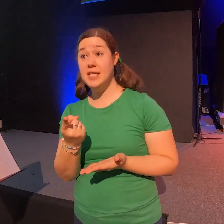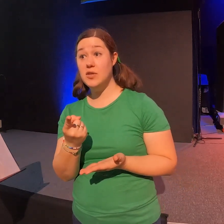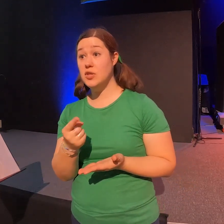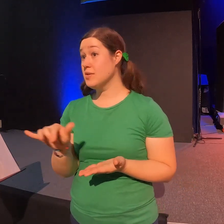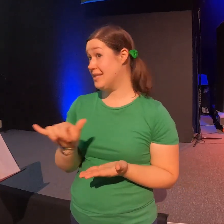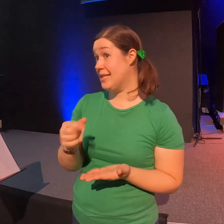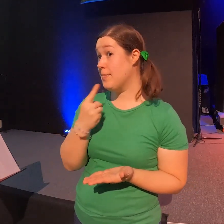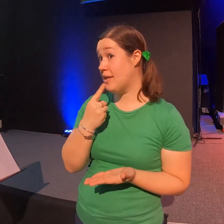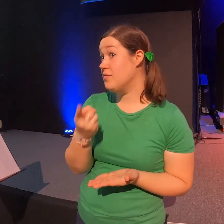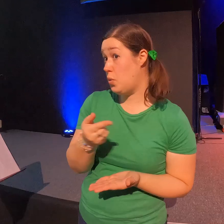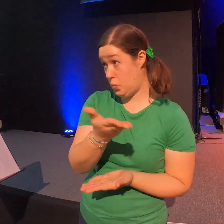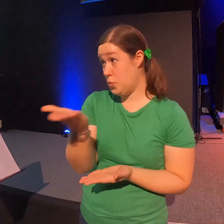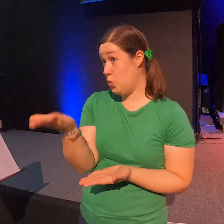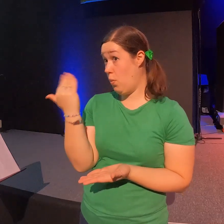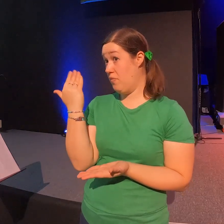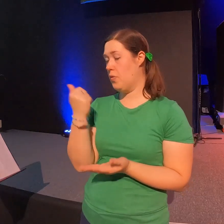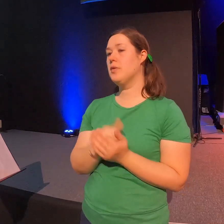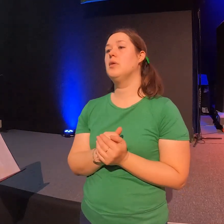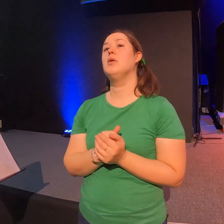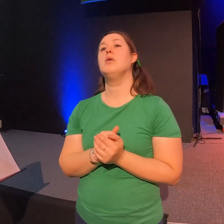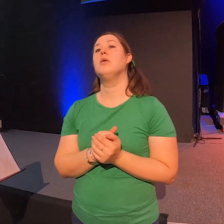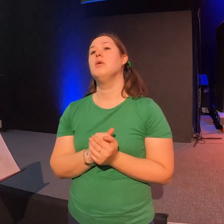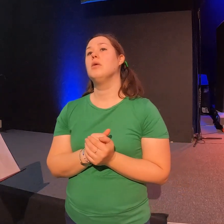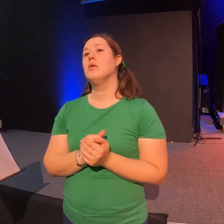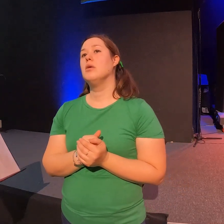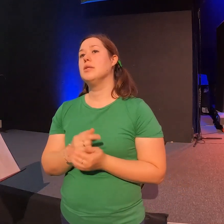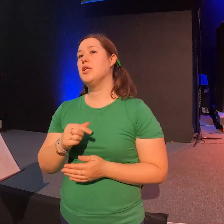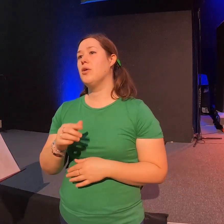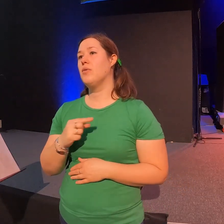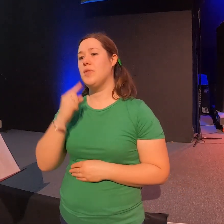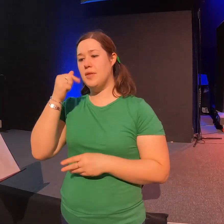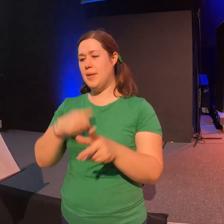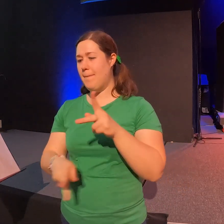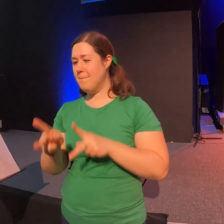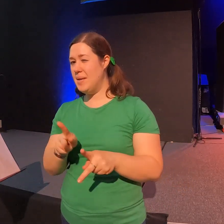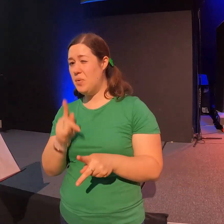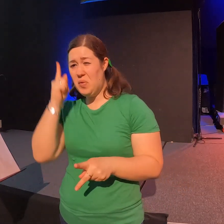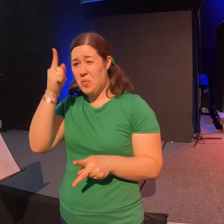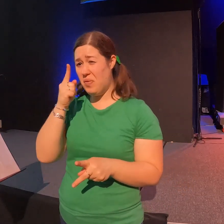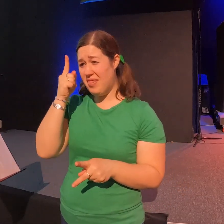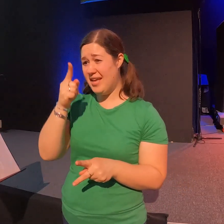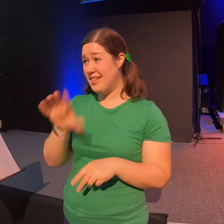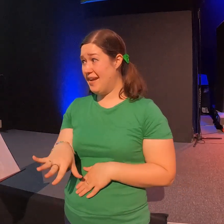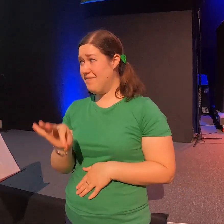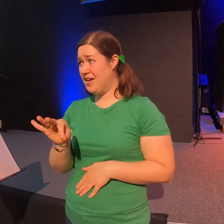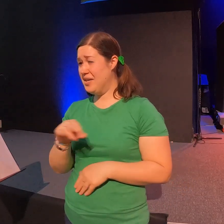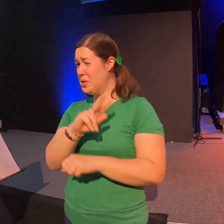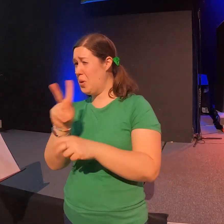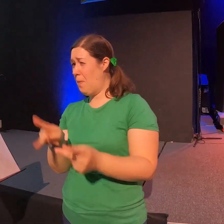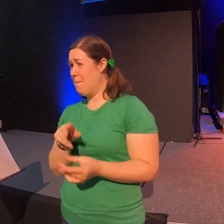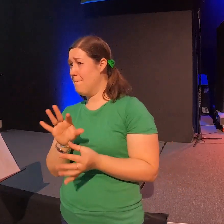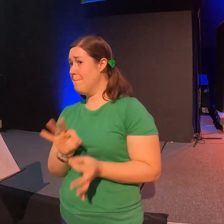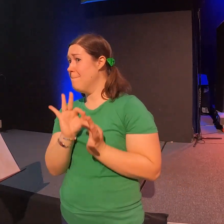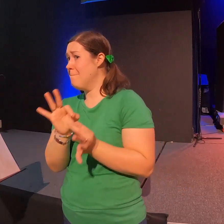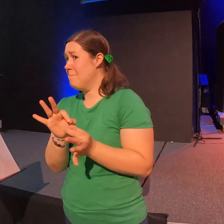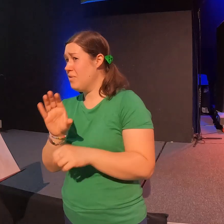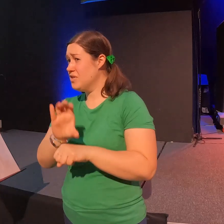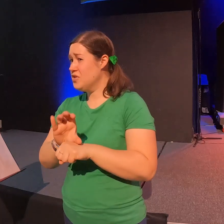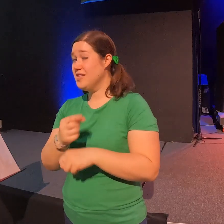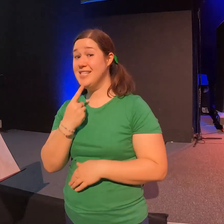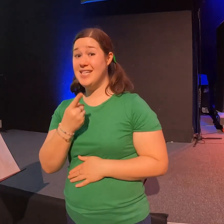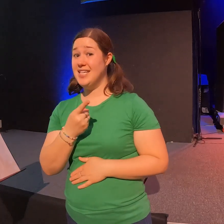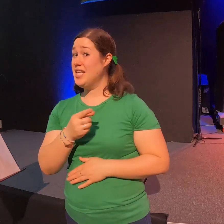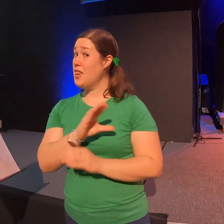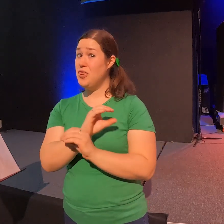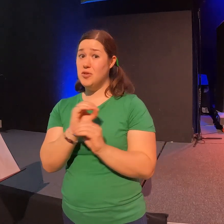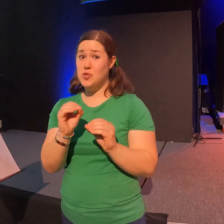kinds of folks who think that they can find the perfect church. I looked at her, I said, listen, there's no such thing as a perfect church that can